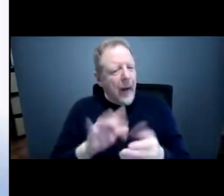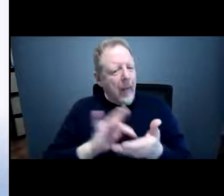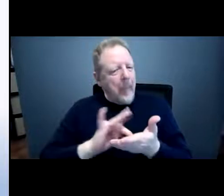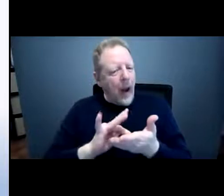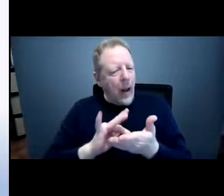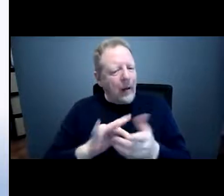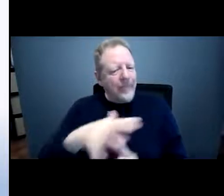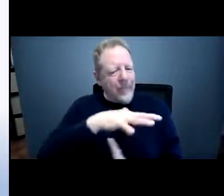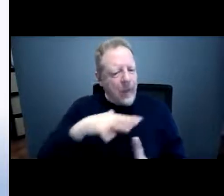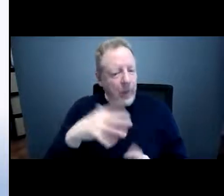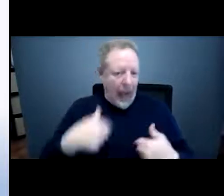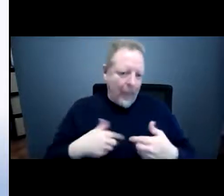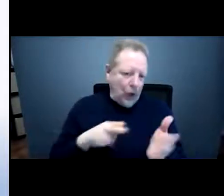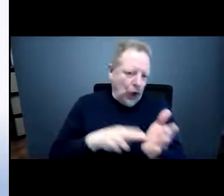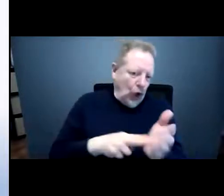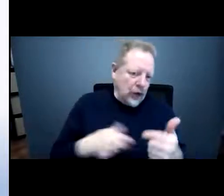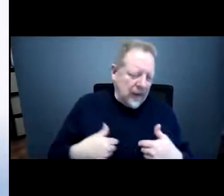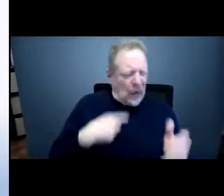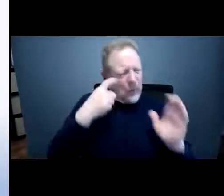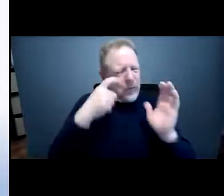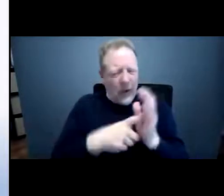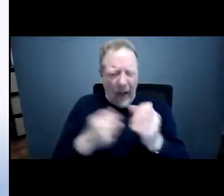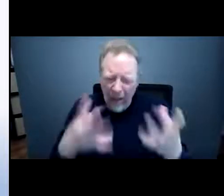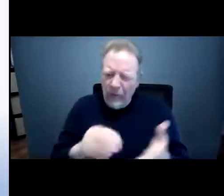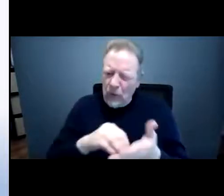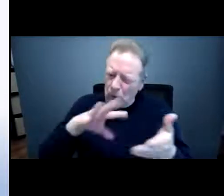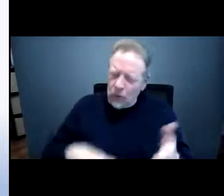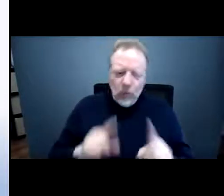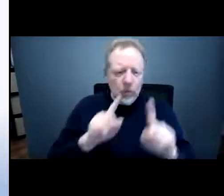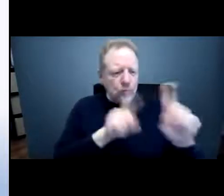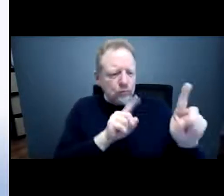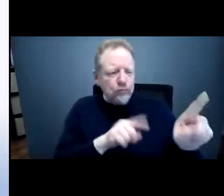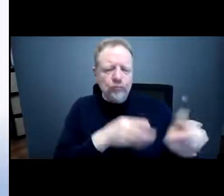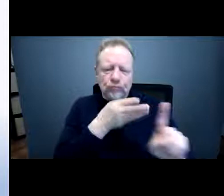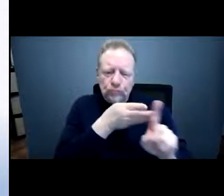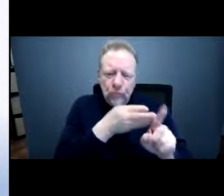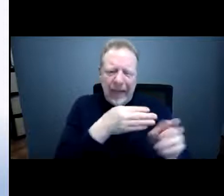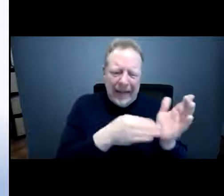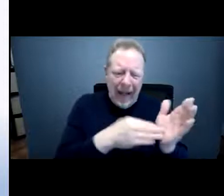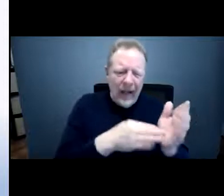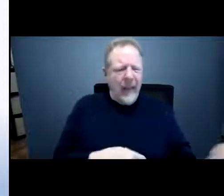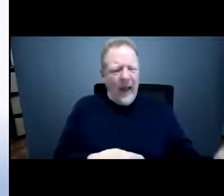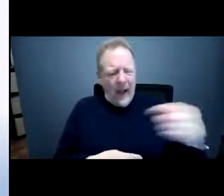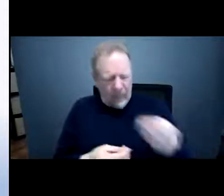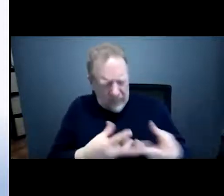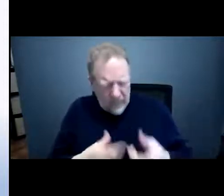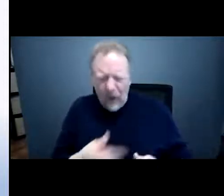nurse. And I noticed that a lot of students go to the doctor, they come to me with a concern, and then they go to